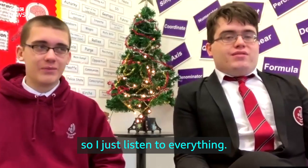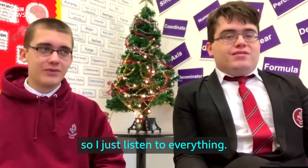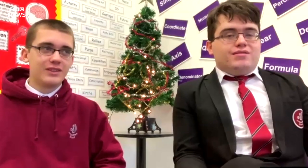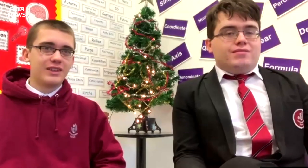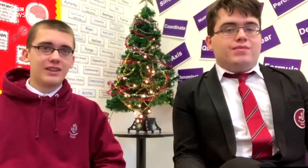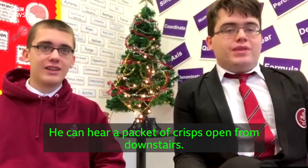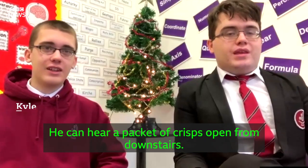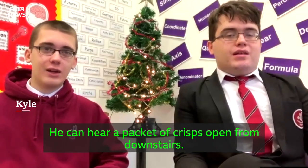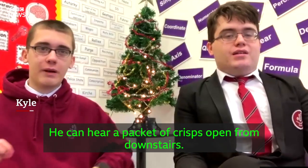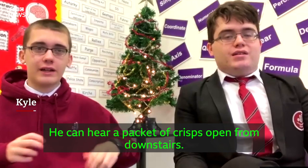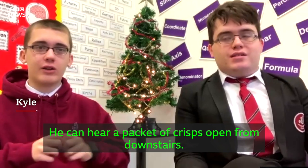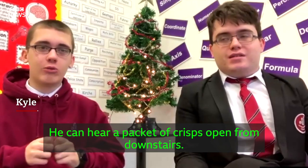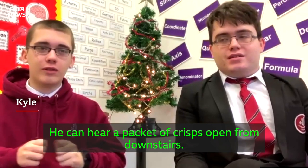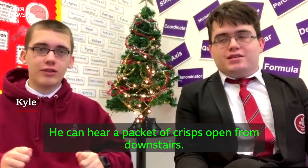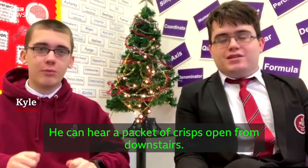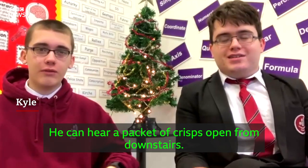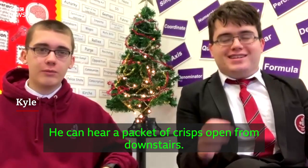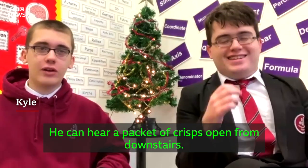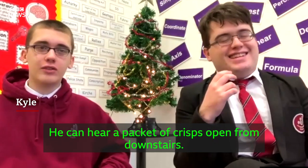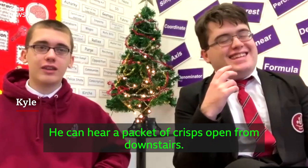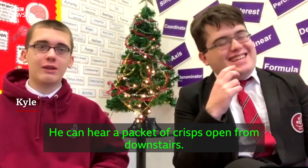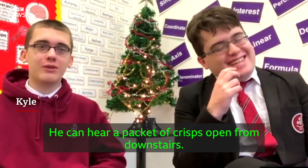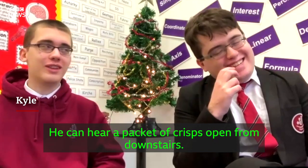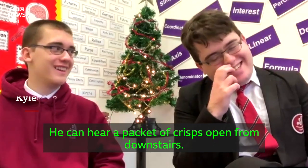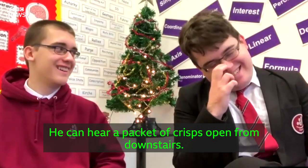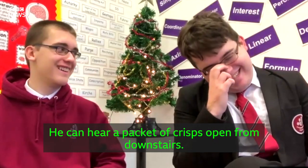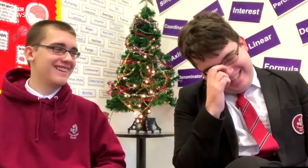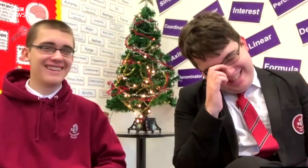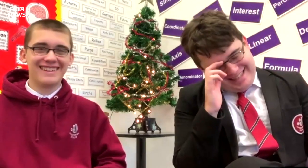to everything. You can hear a packet of crisps open downstairs.